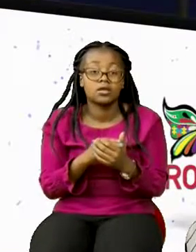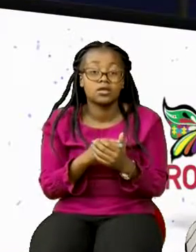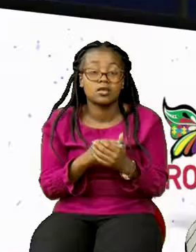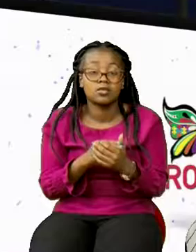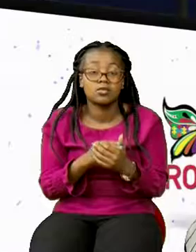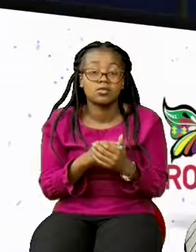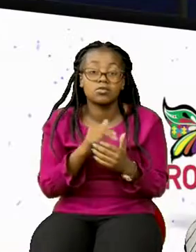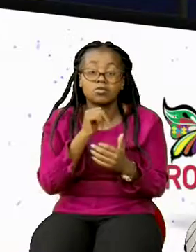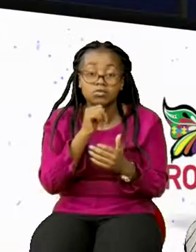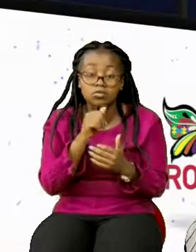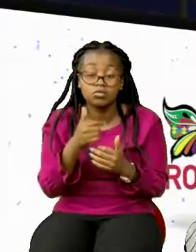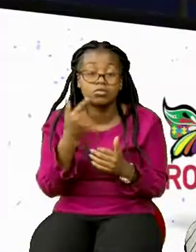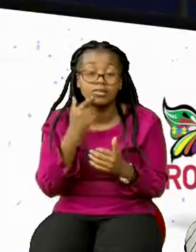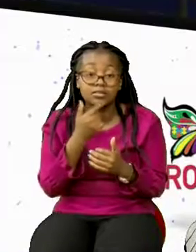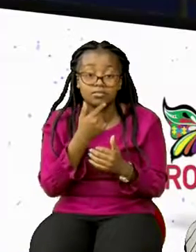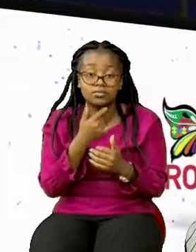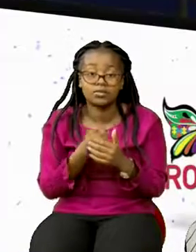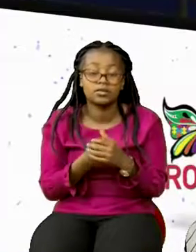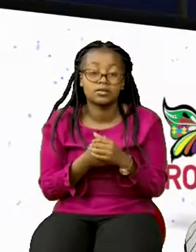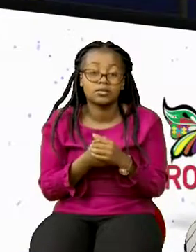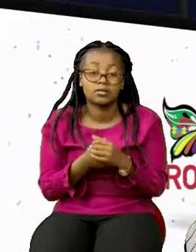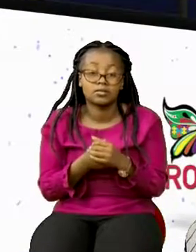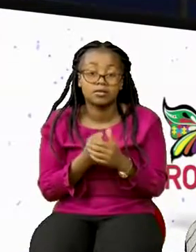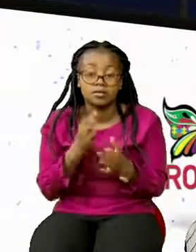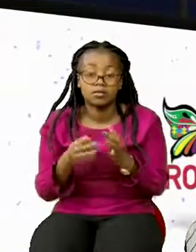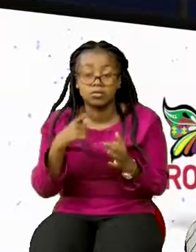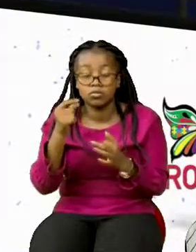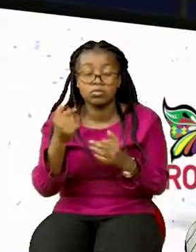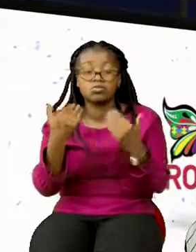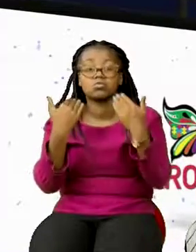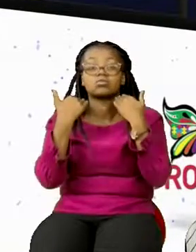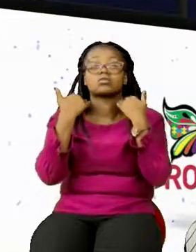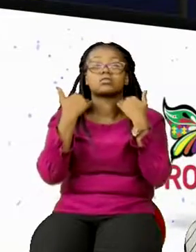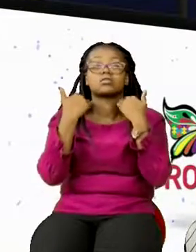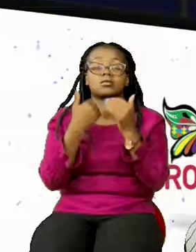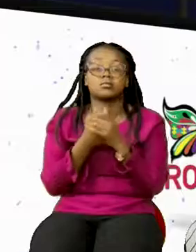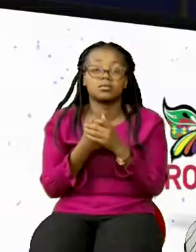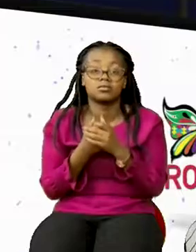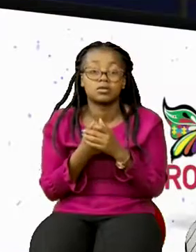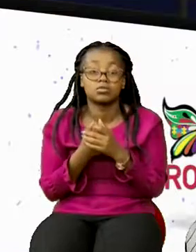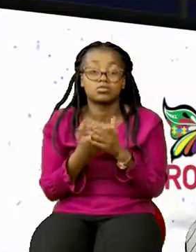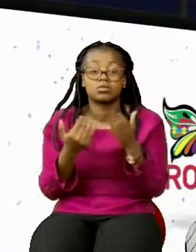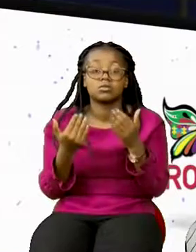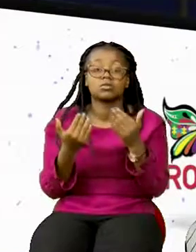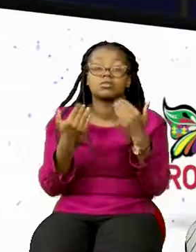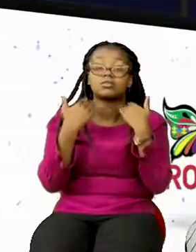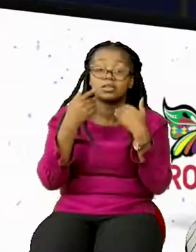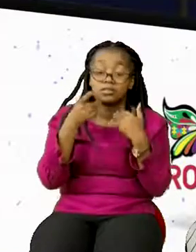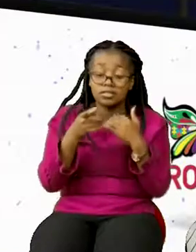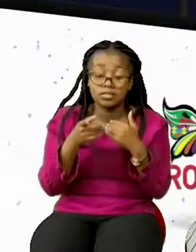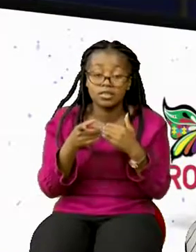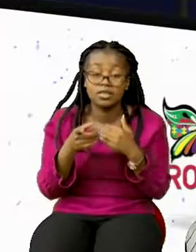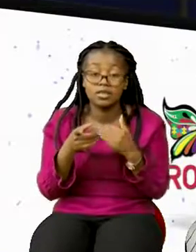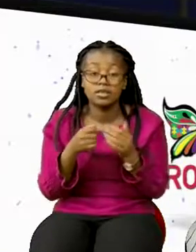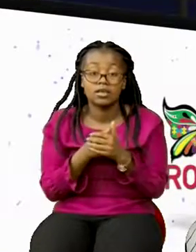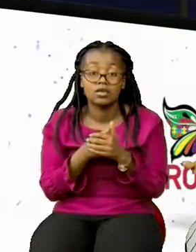rice should not be on me. It is a bother to them. If I'm going to sleep, I should be sleeping on this end and in a